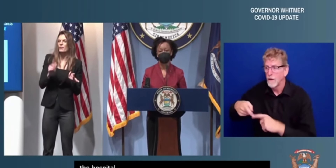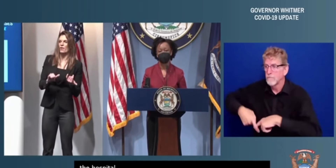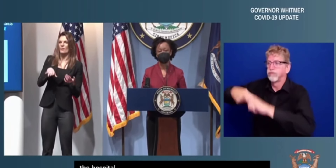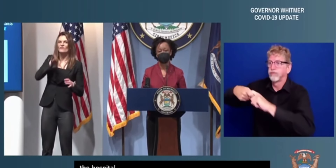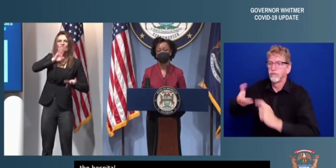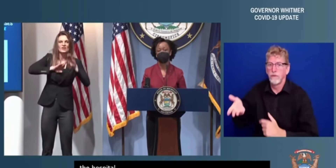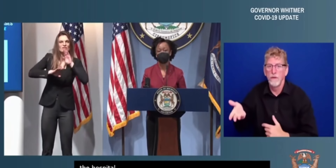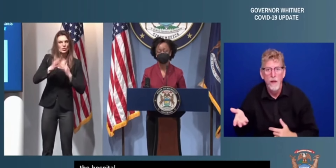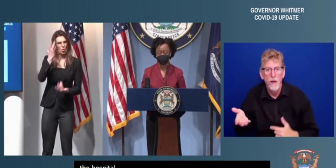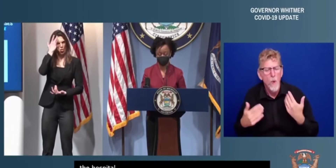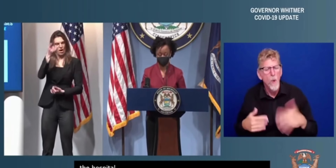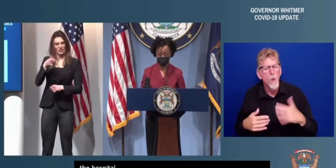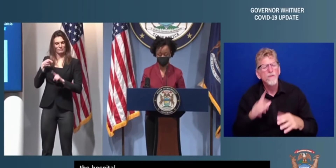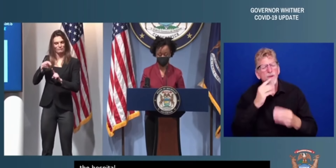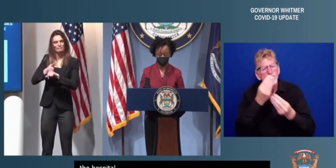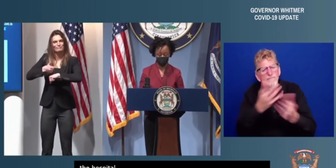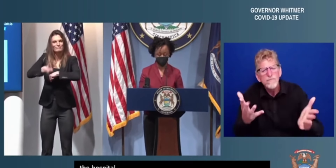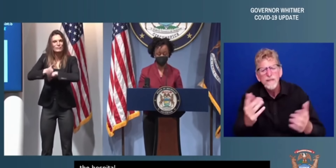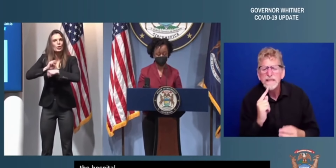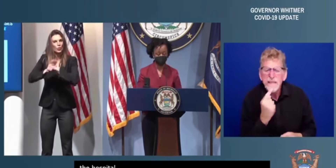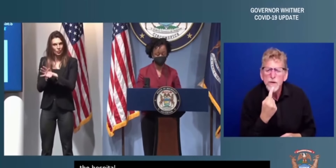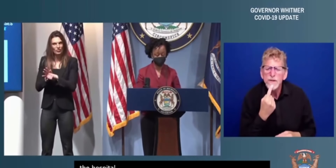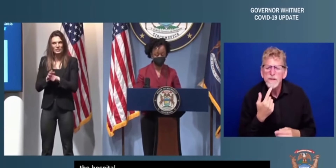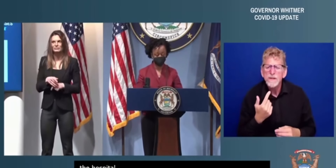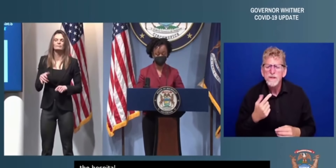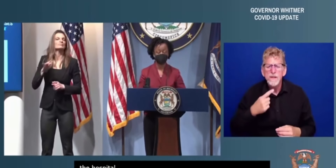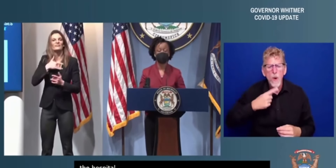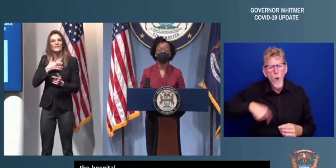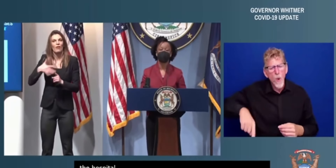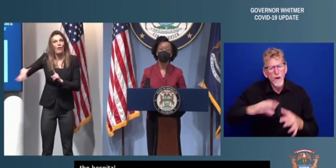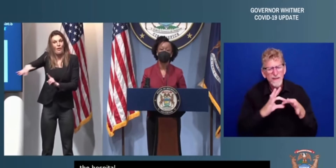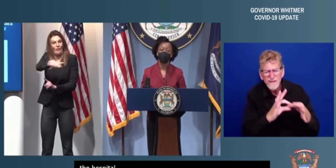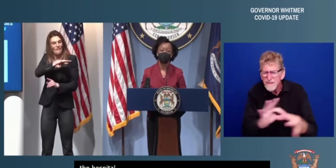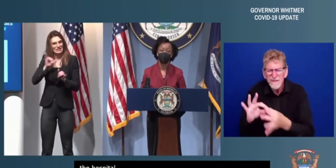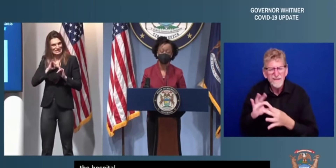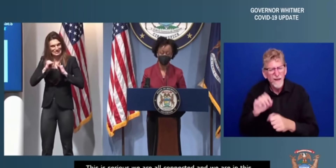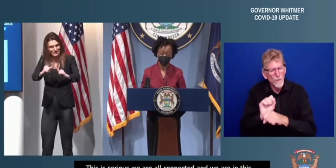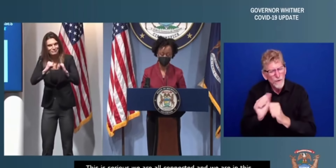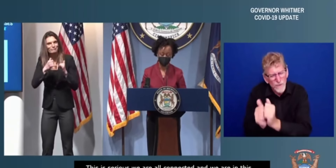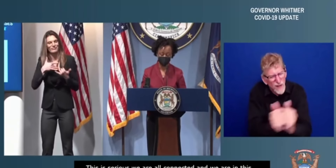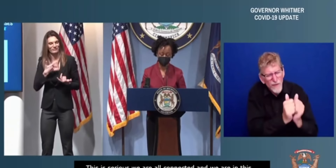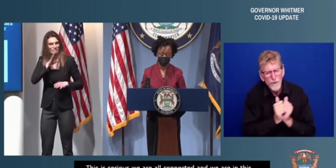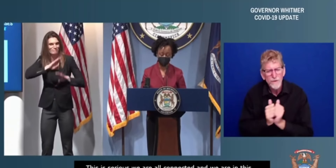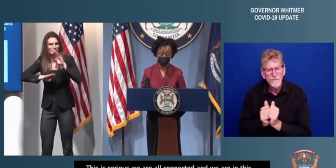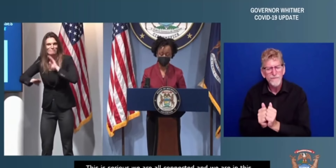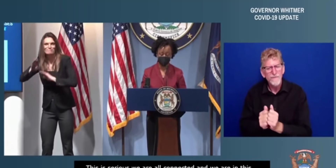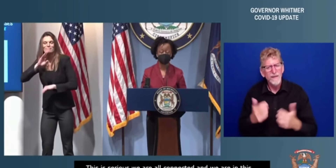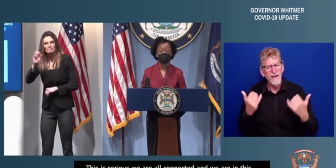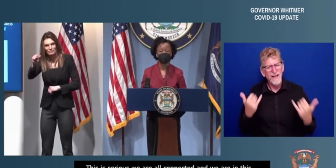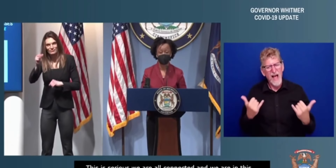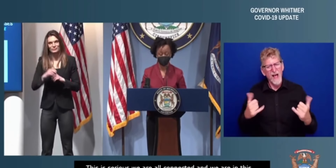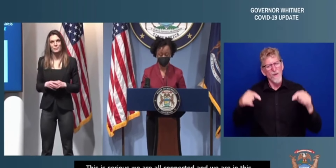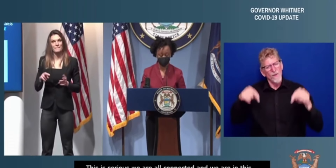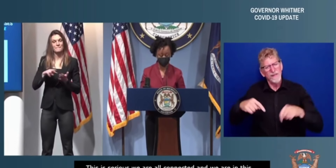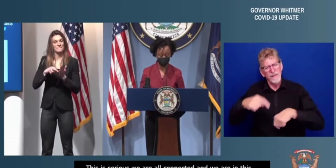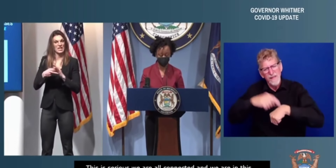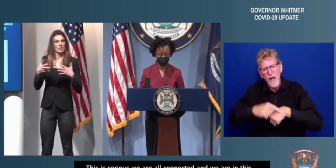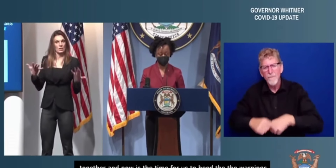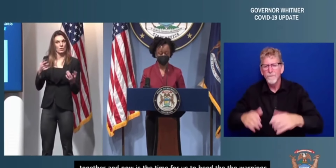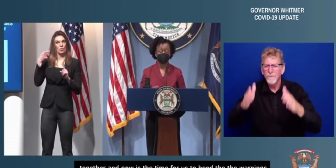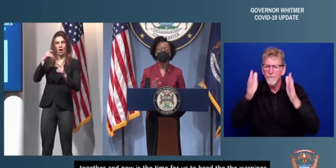all connected and we're in this together. And now is the time for us all to heed these warnings and do our